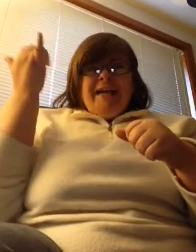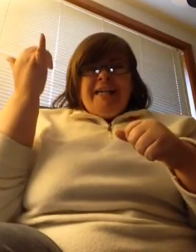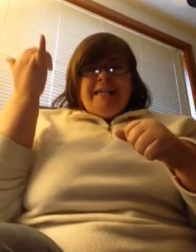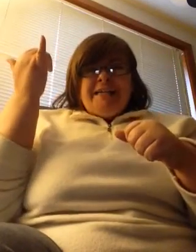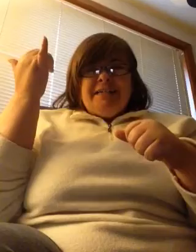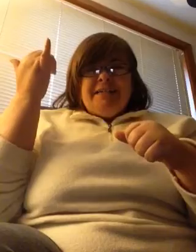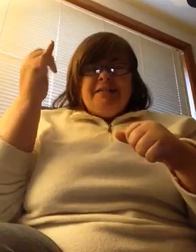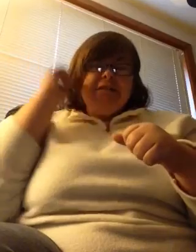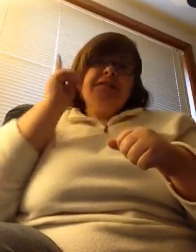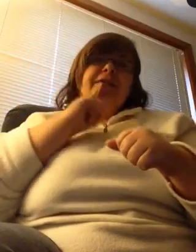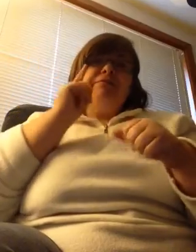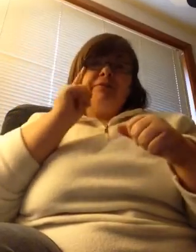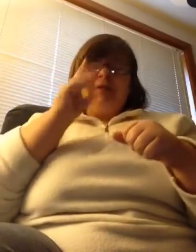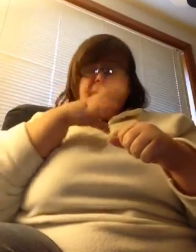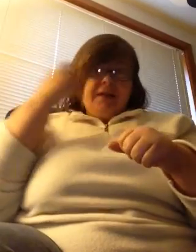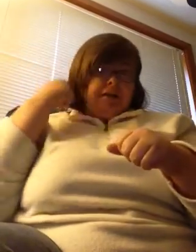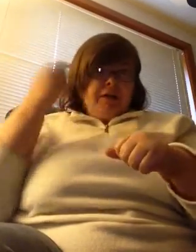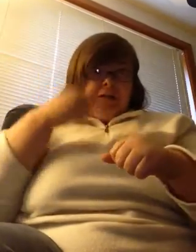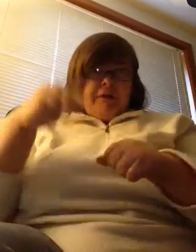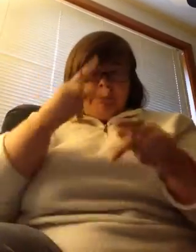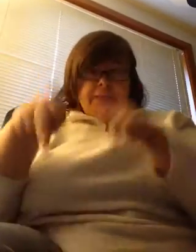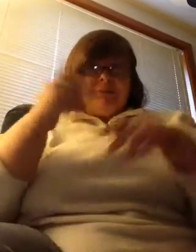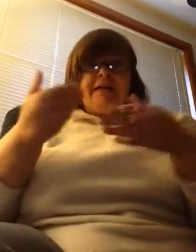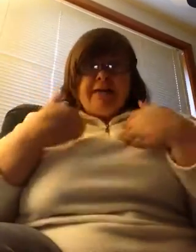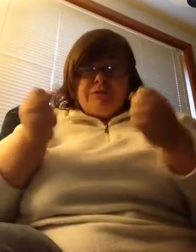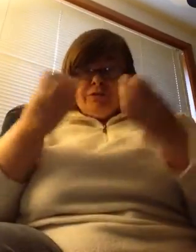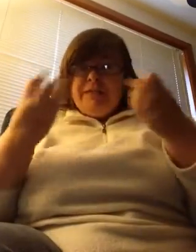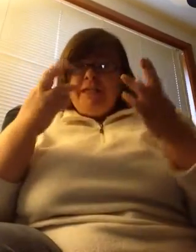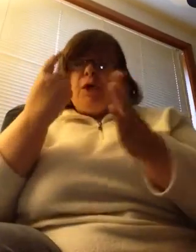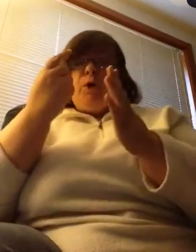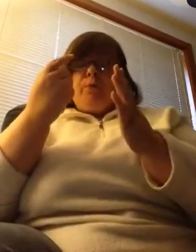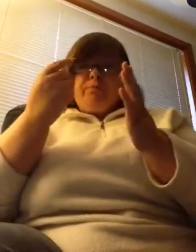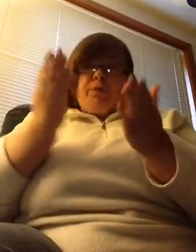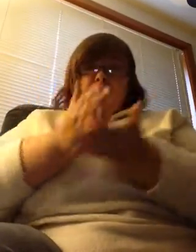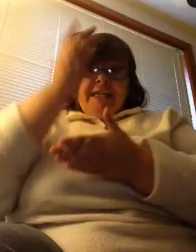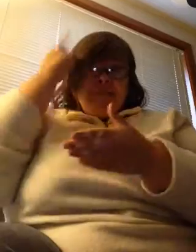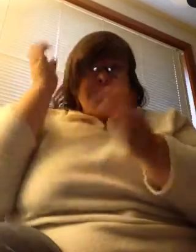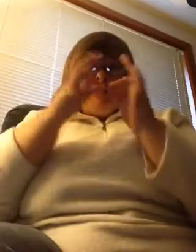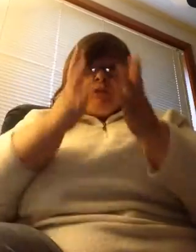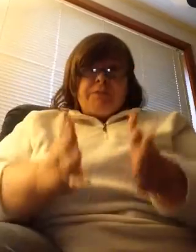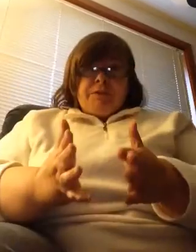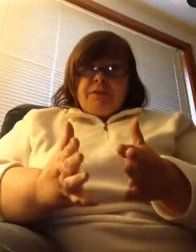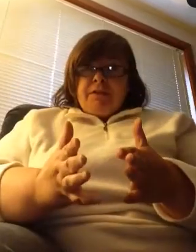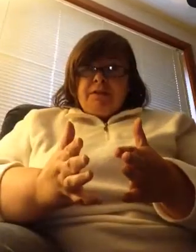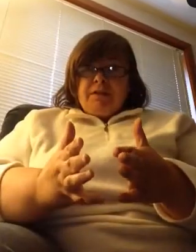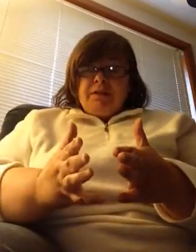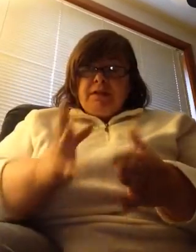why the deaf and hard of hearing people have so many rights for an interpreter